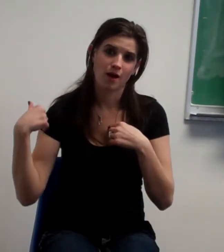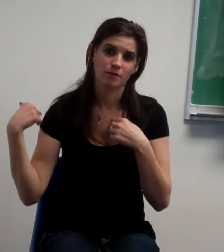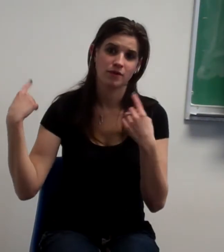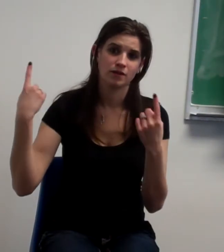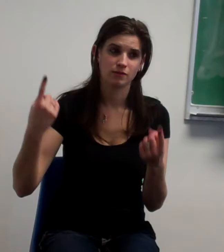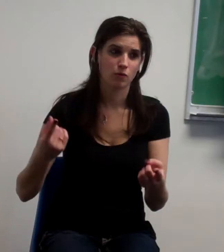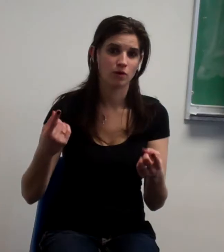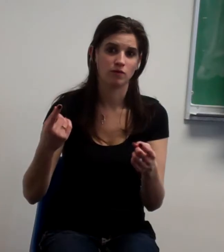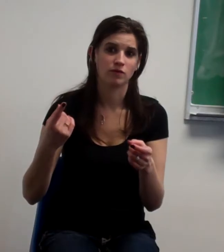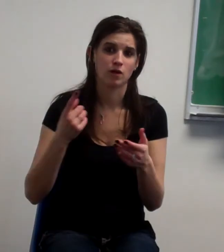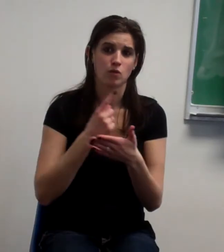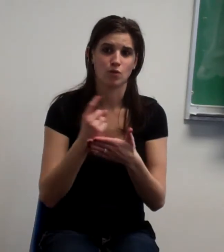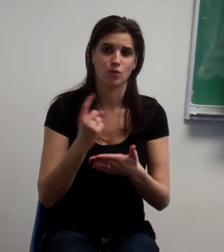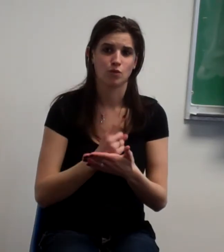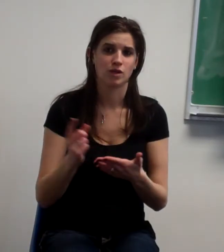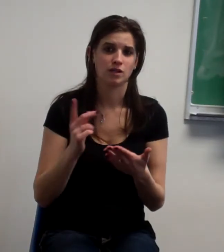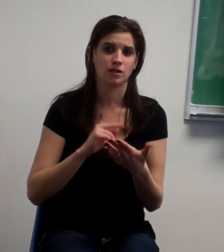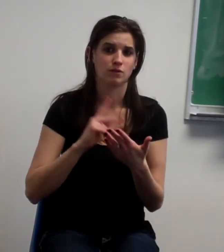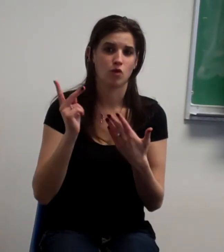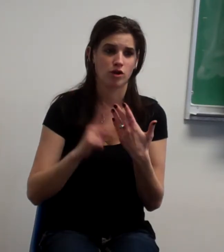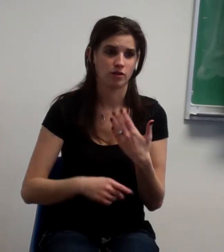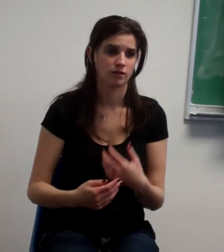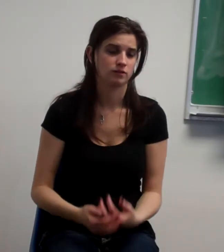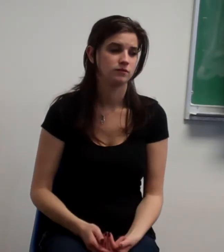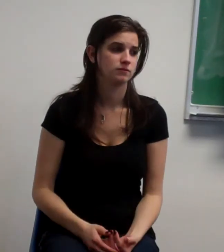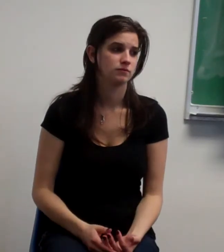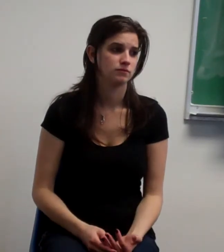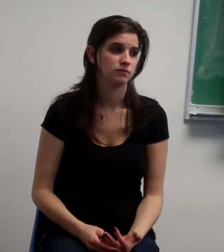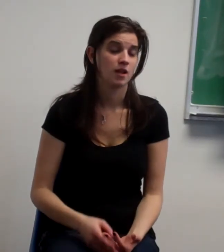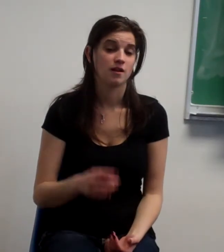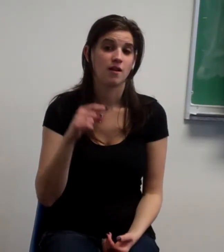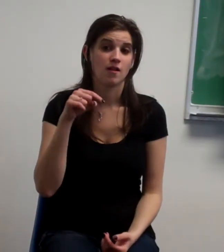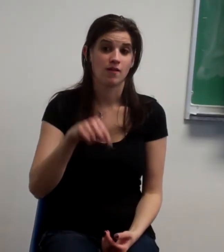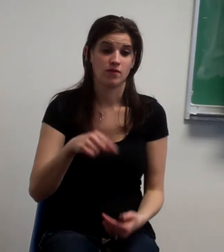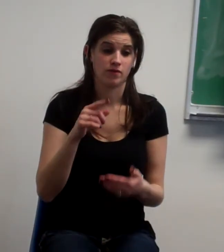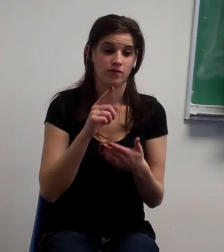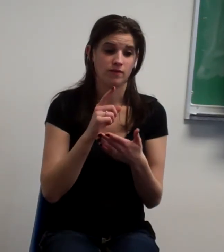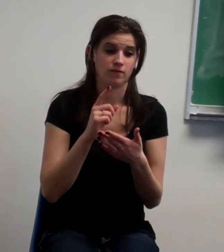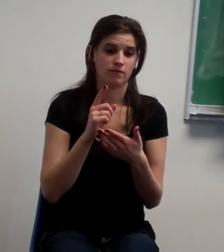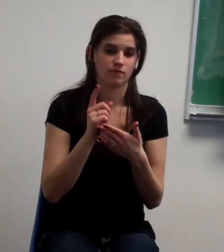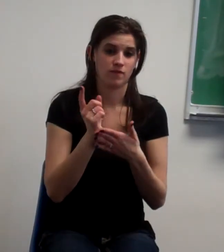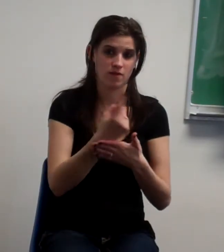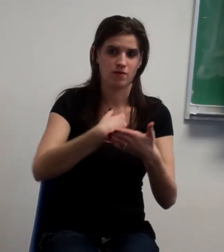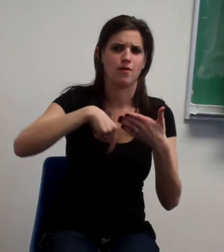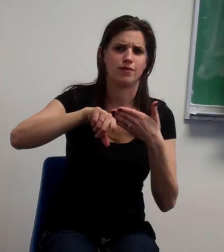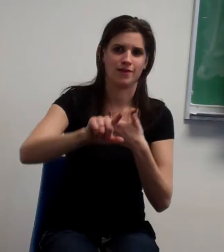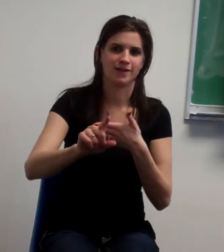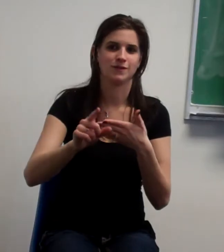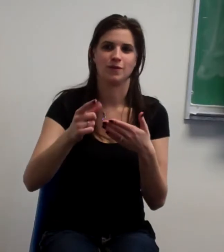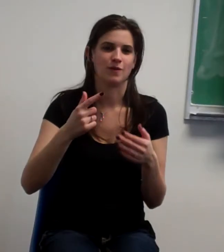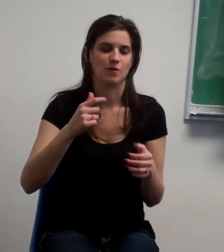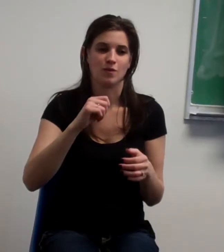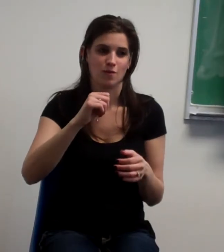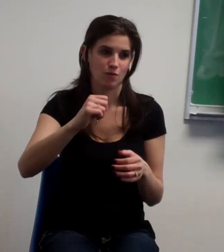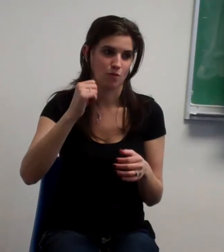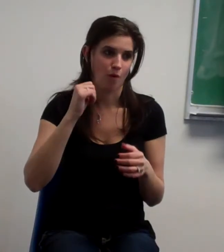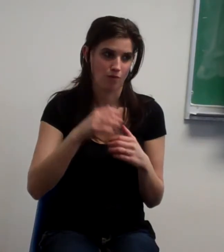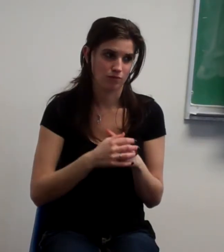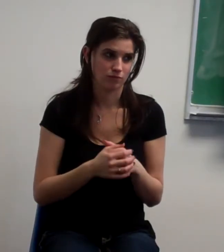classroom activities, right? And this week we were just going to pass. We won't do that one this week, right? But why have we been doing them? Well, that's because just to prepare you